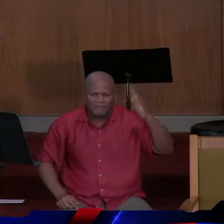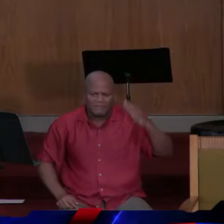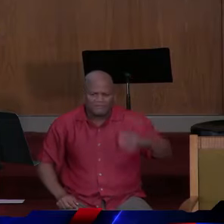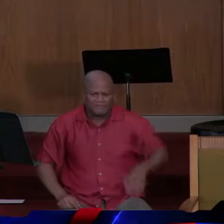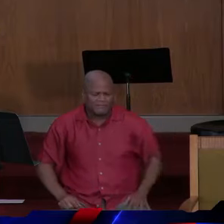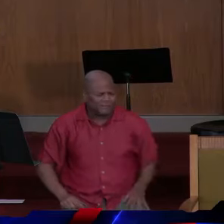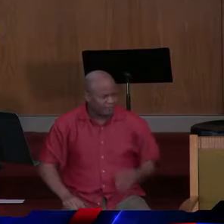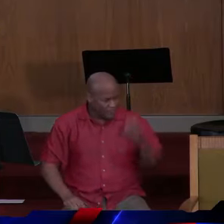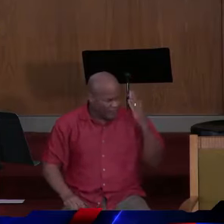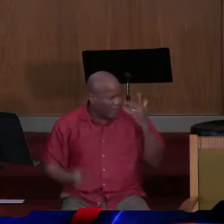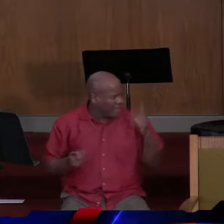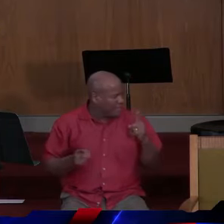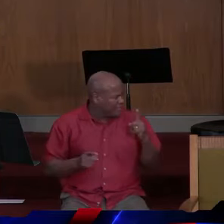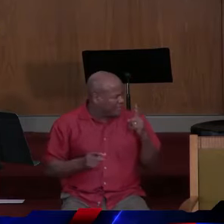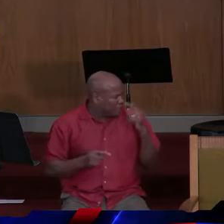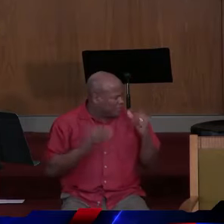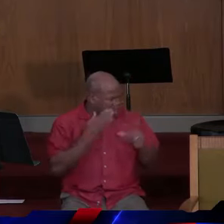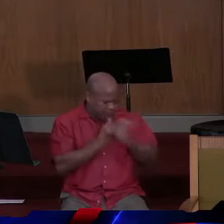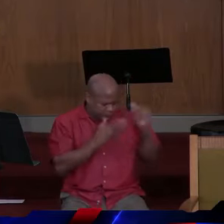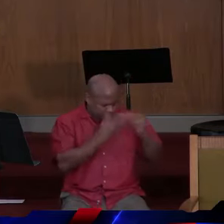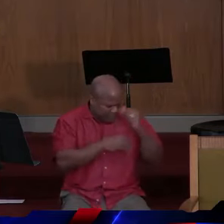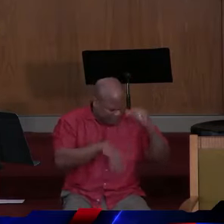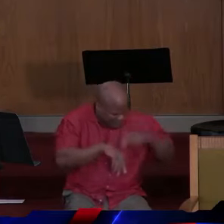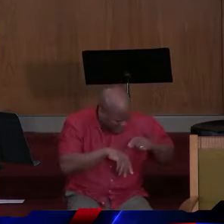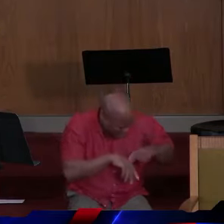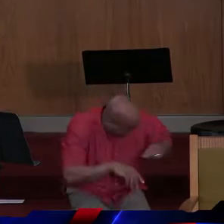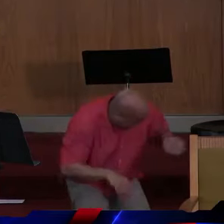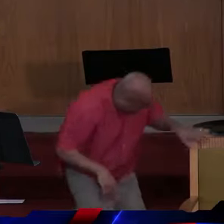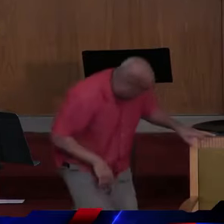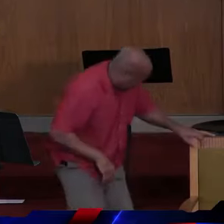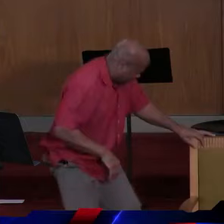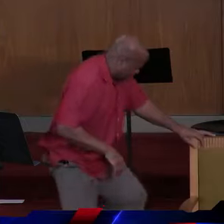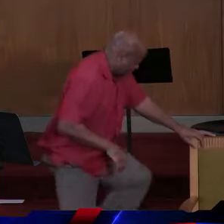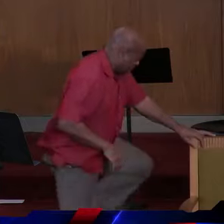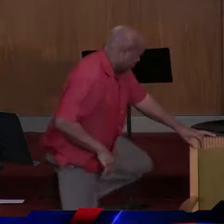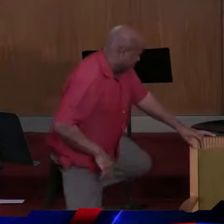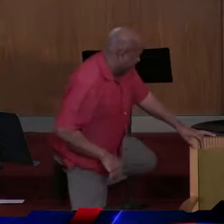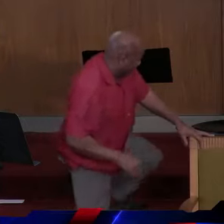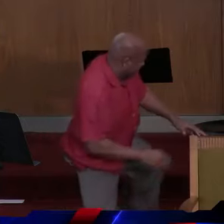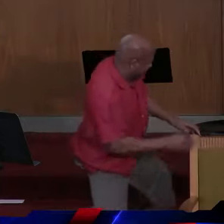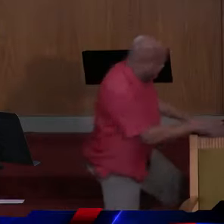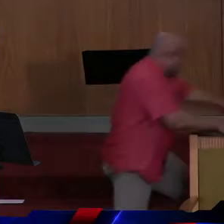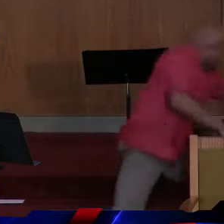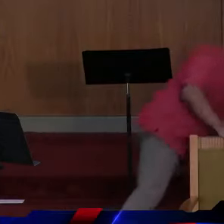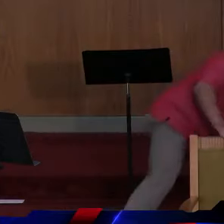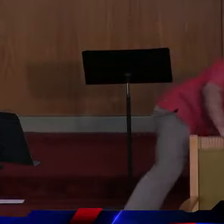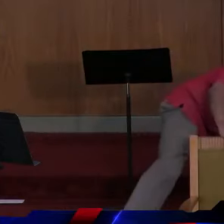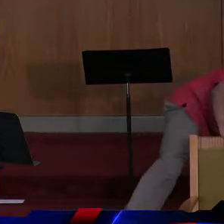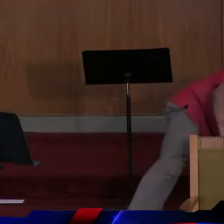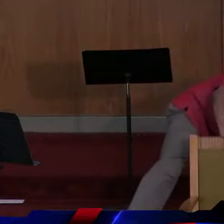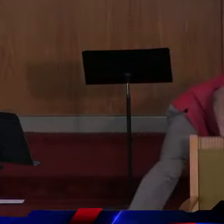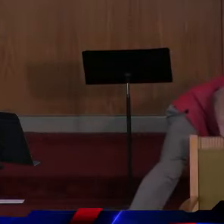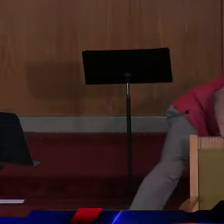And I know that we're in the midst of some perilous times, but has God already shown you that he'll keep you?